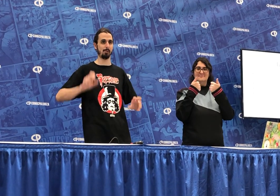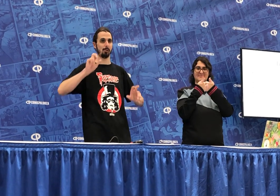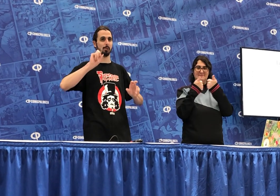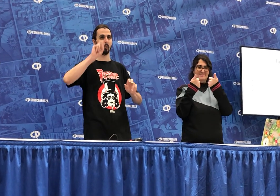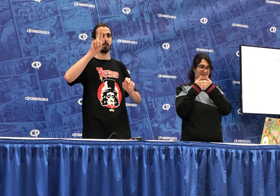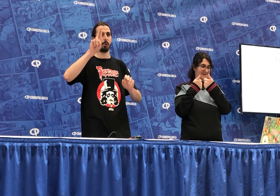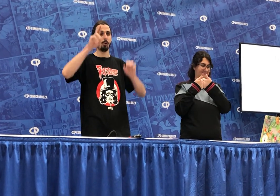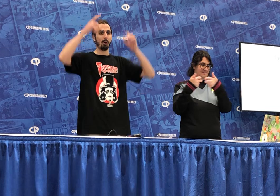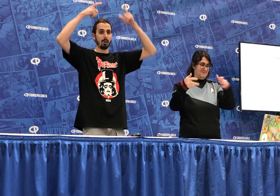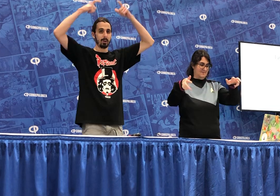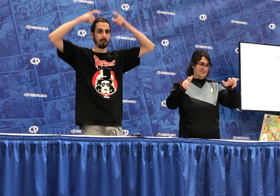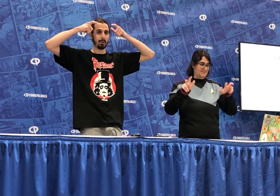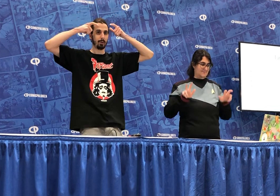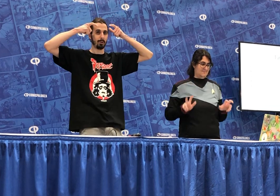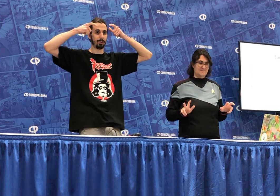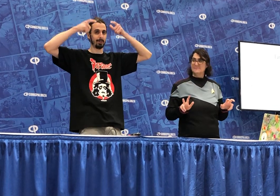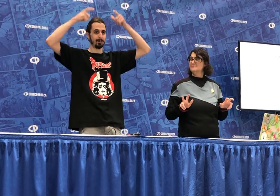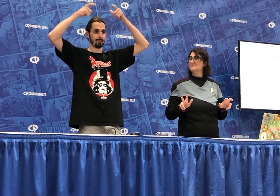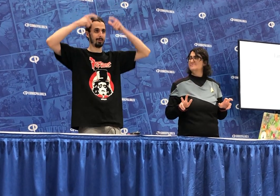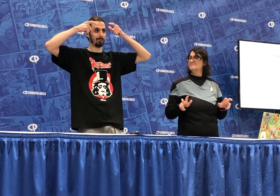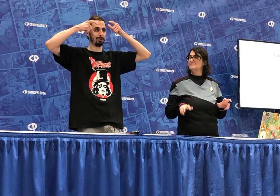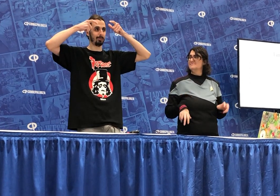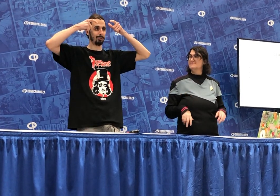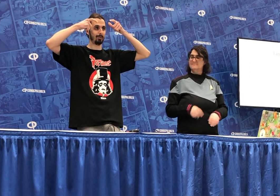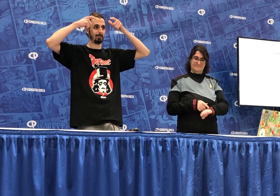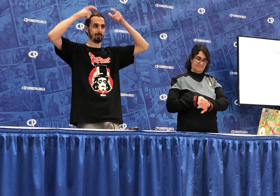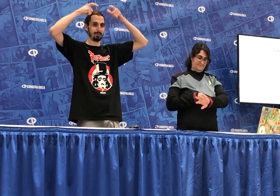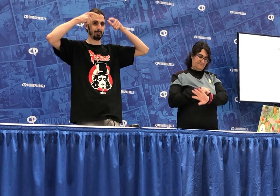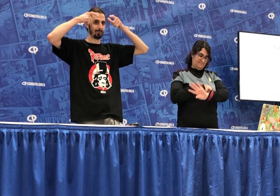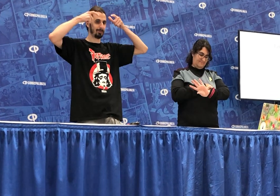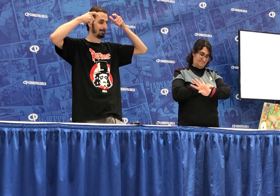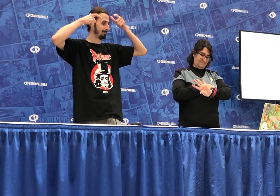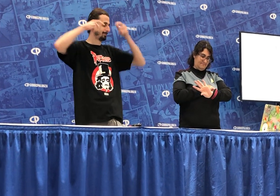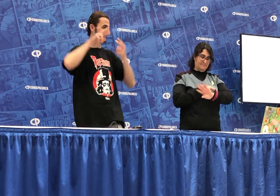and then throne. Or he said you can also sign like you're putting on a crown, kind of